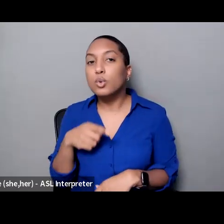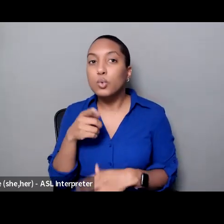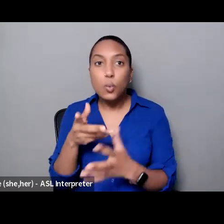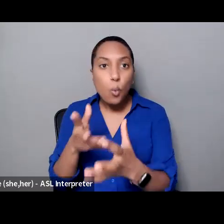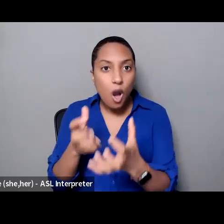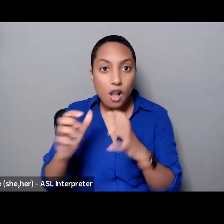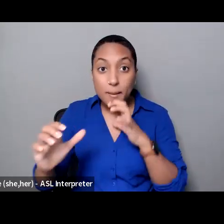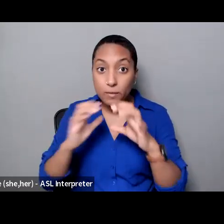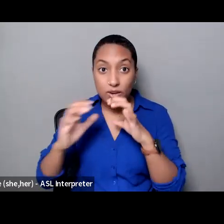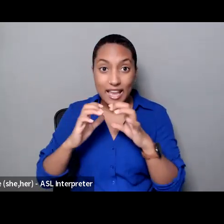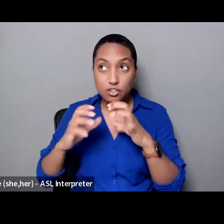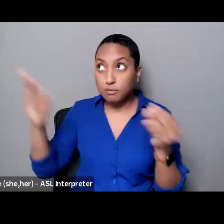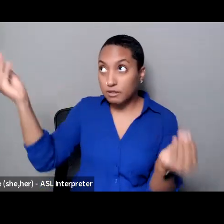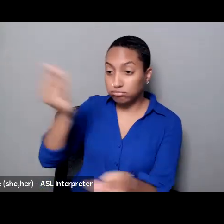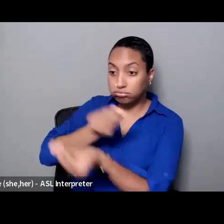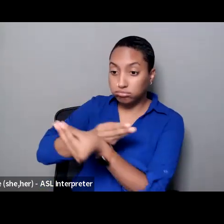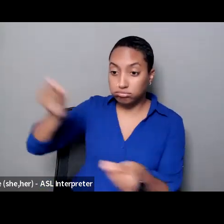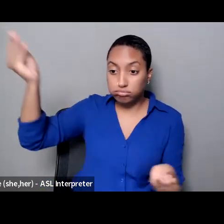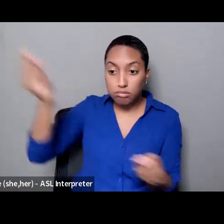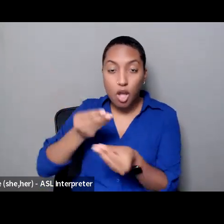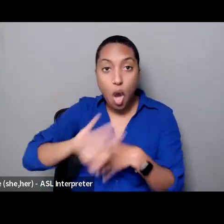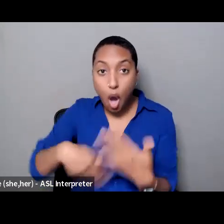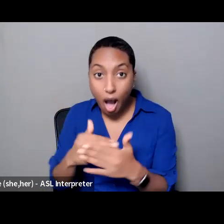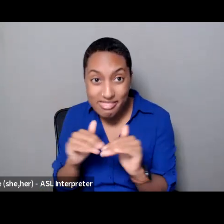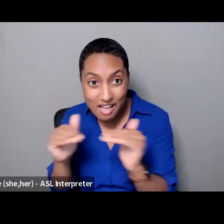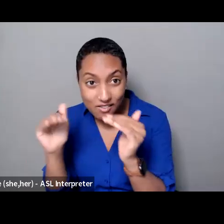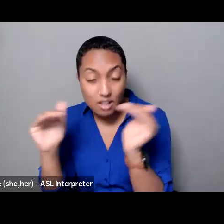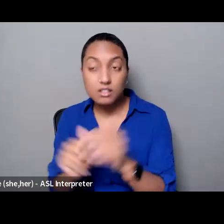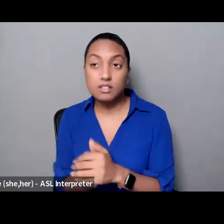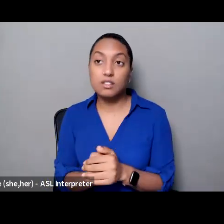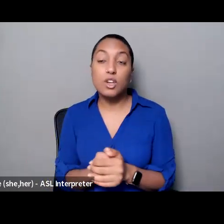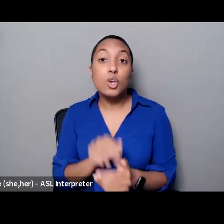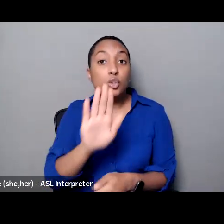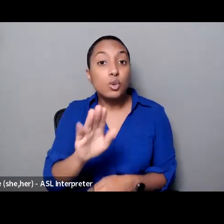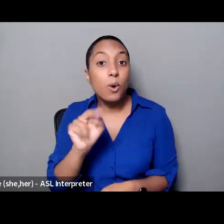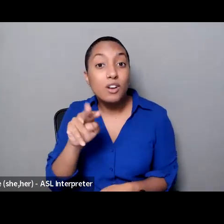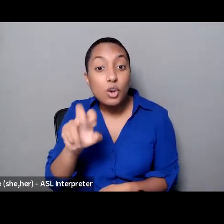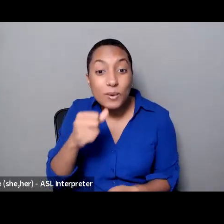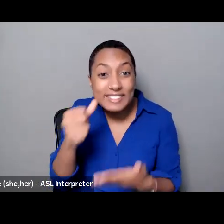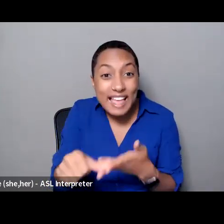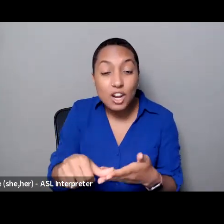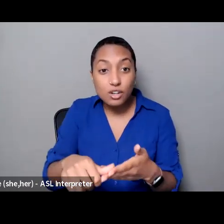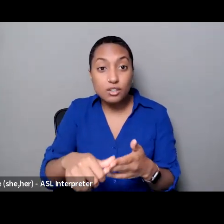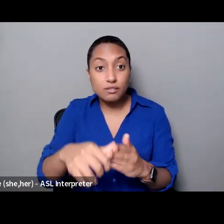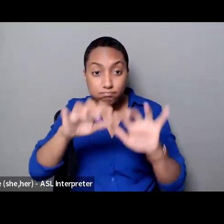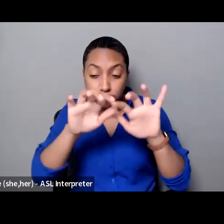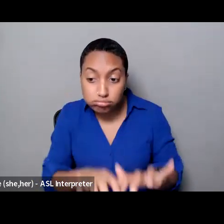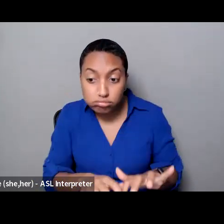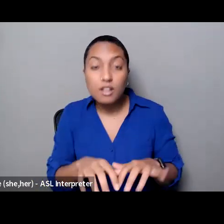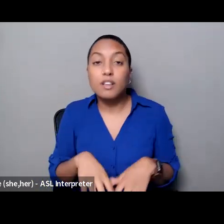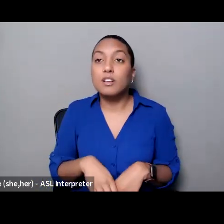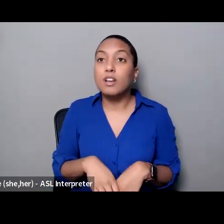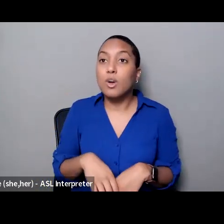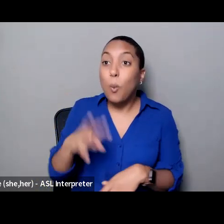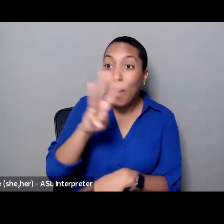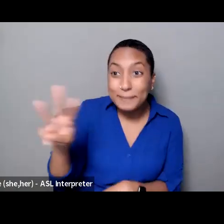levels. You want to be inclusive in your newsletters, in your websites, in the photos that you